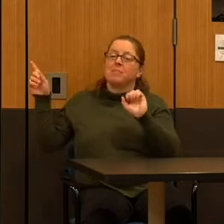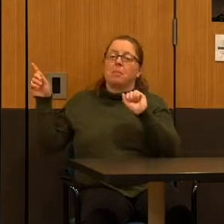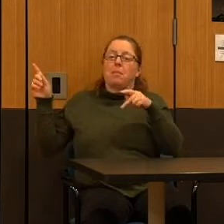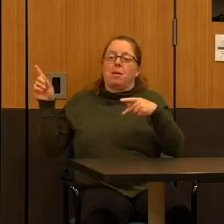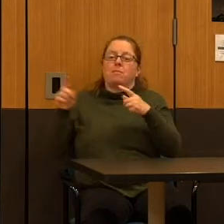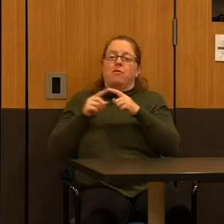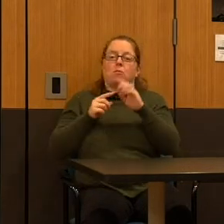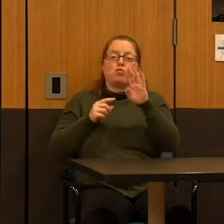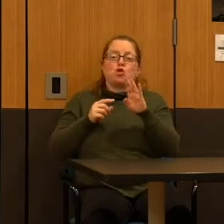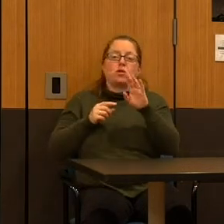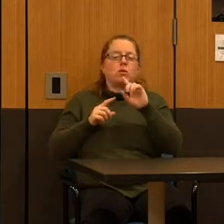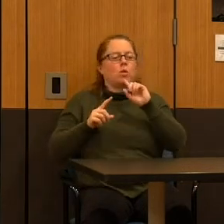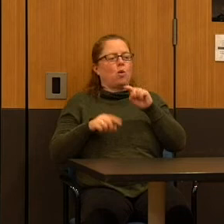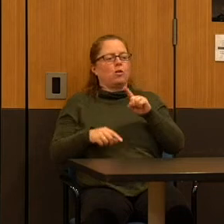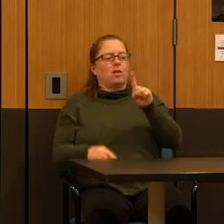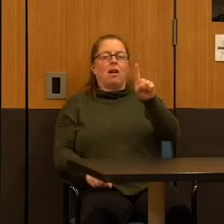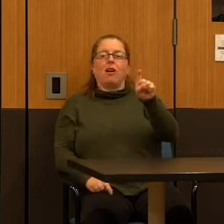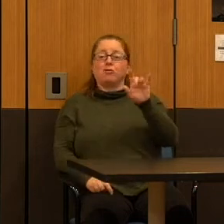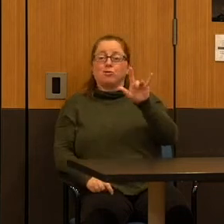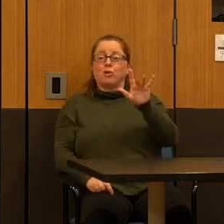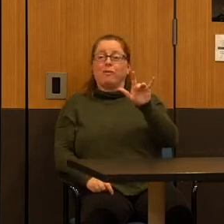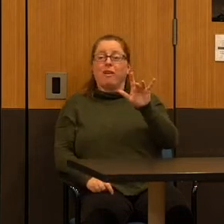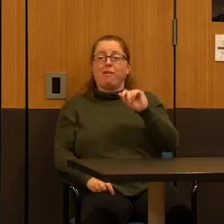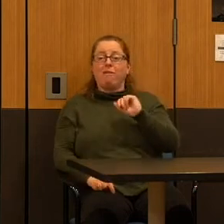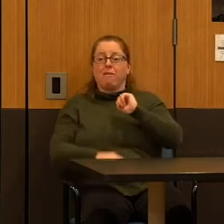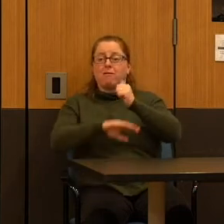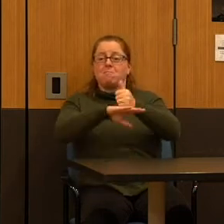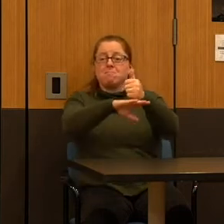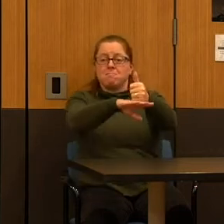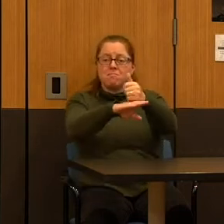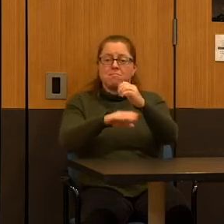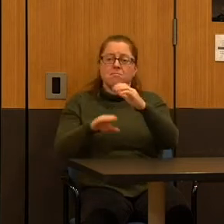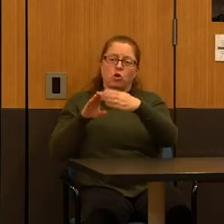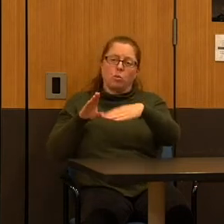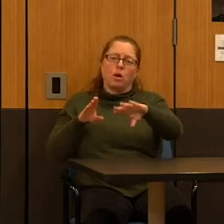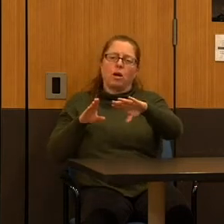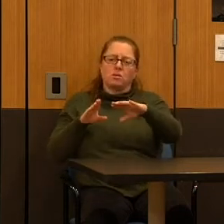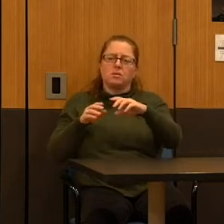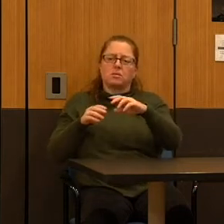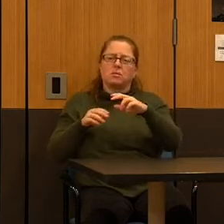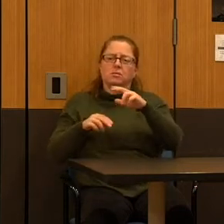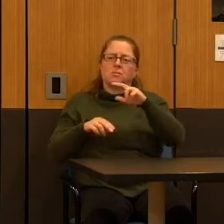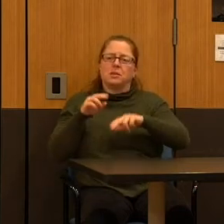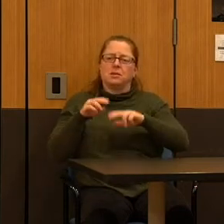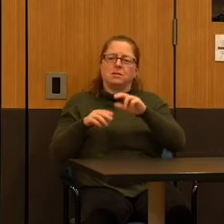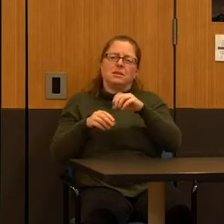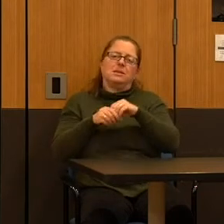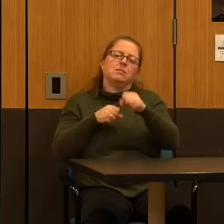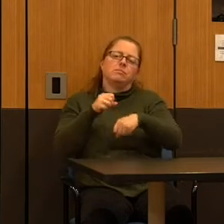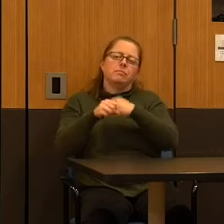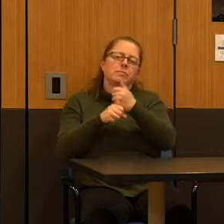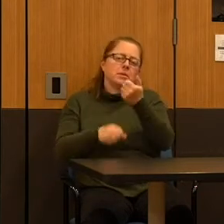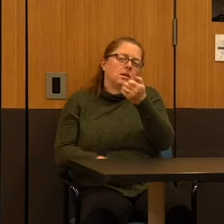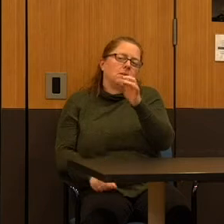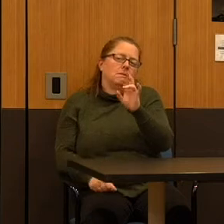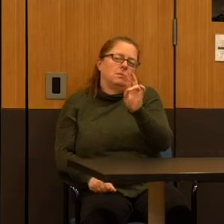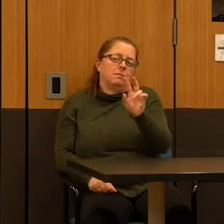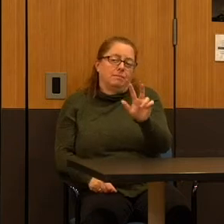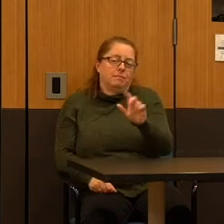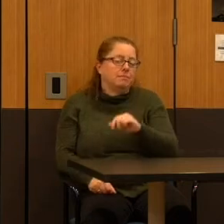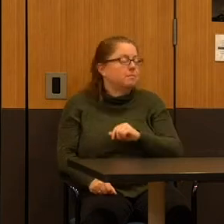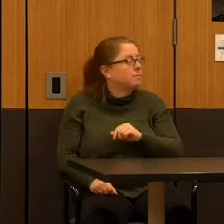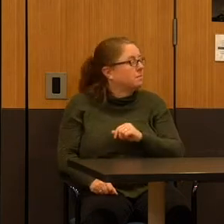that ordered 125 curb cuts to be built in 1973, creating what